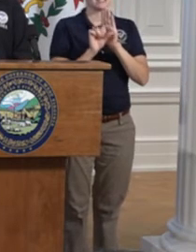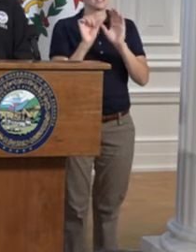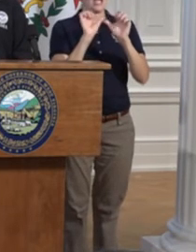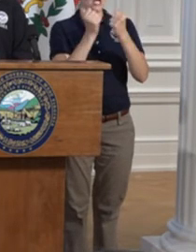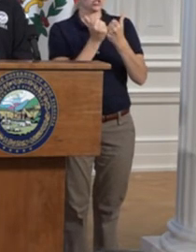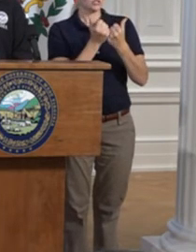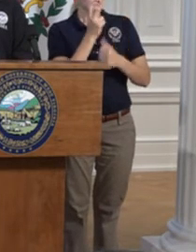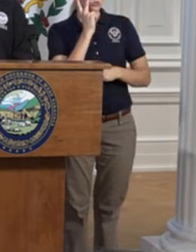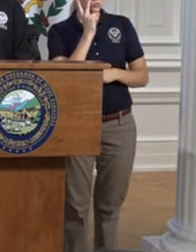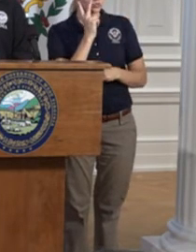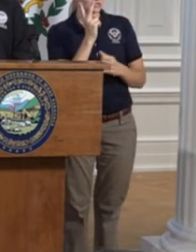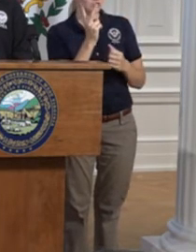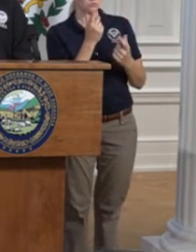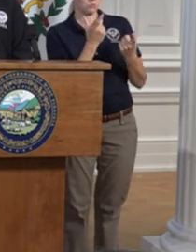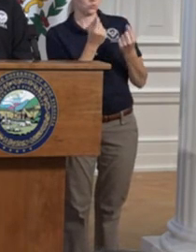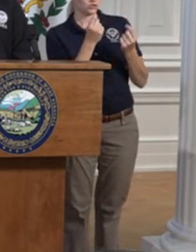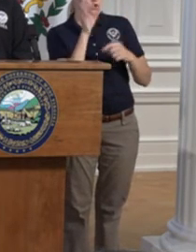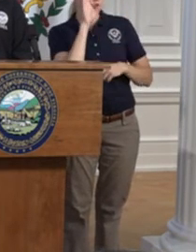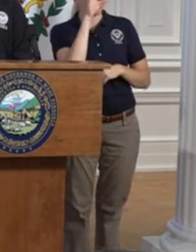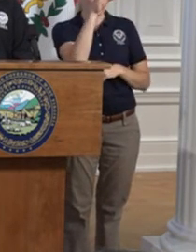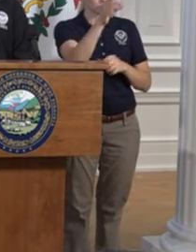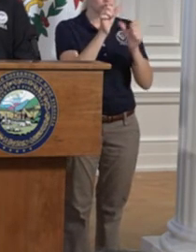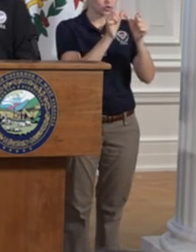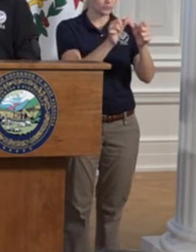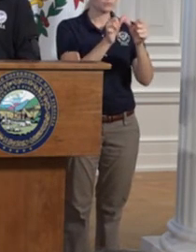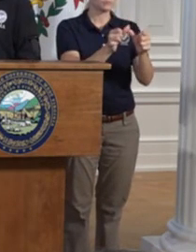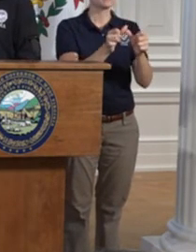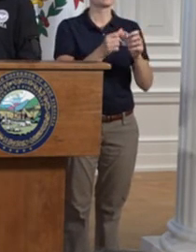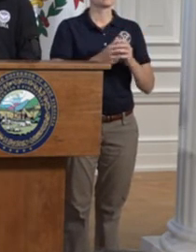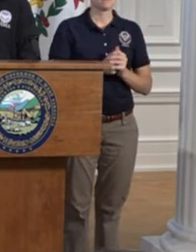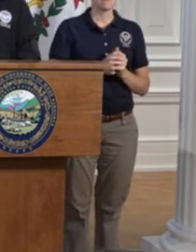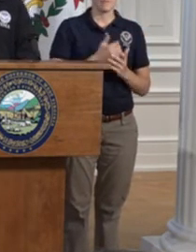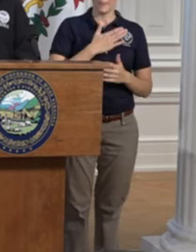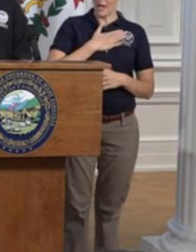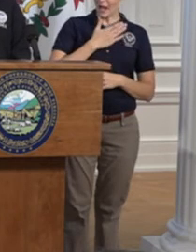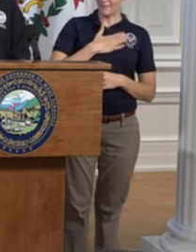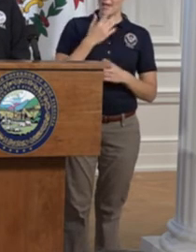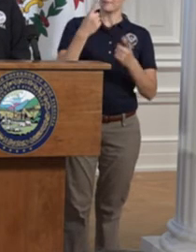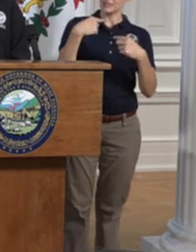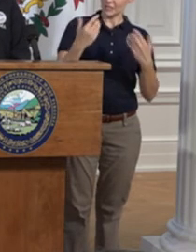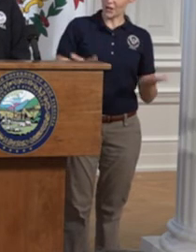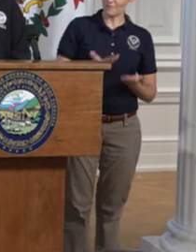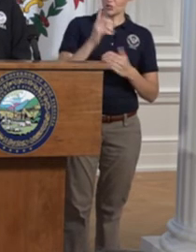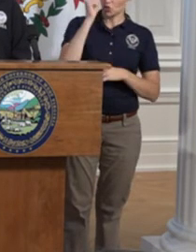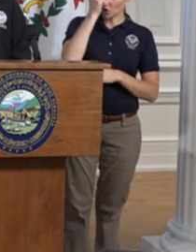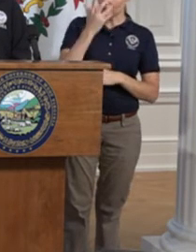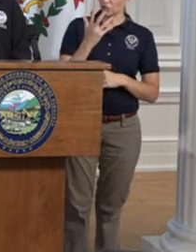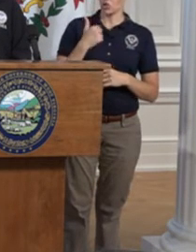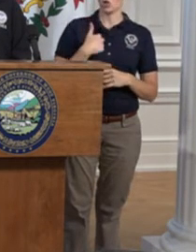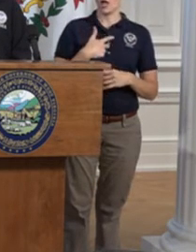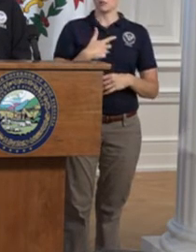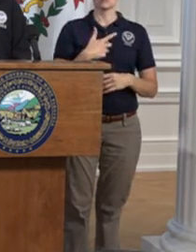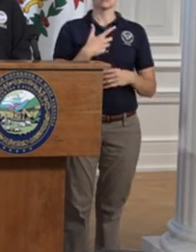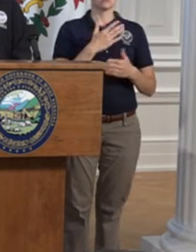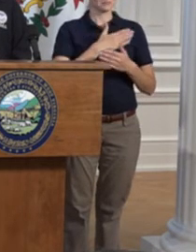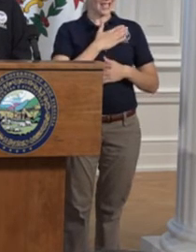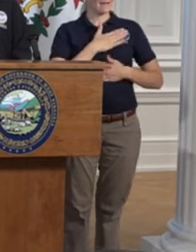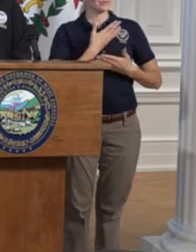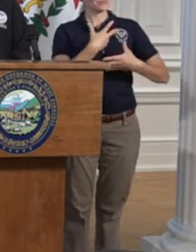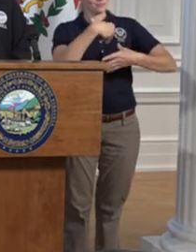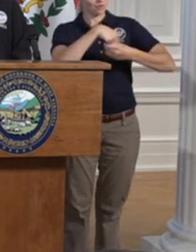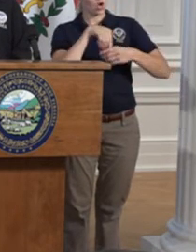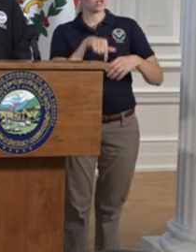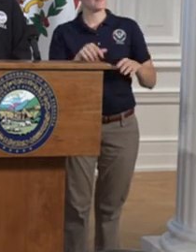can do in the long term. So I'm very happy to be here, Governor. I'm very happy to be a part of this effort. And all I can